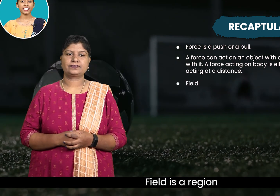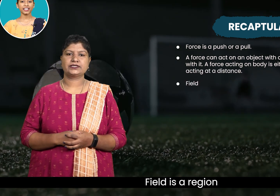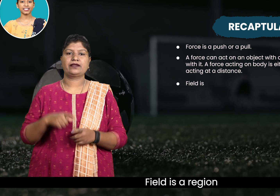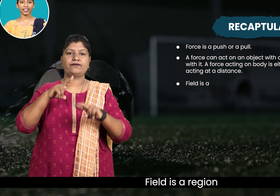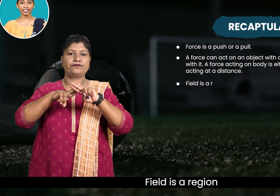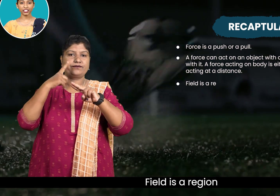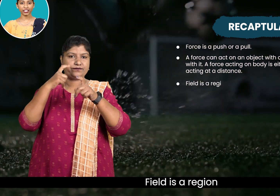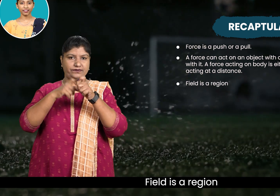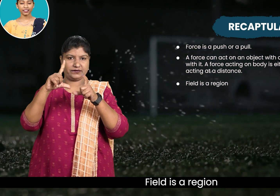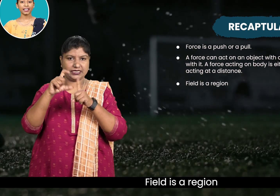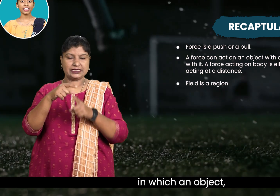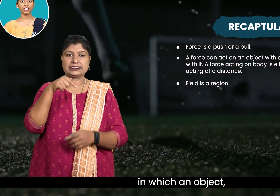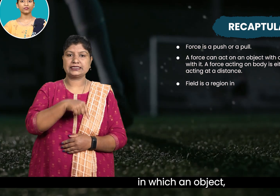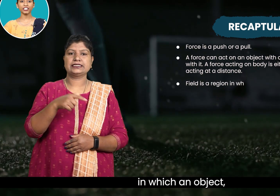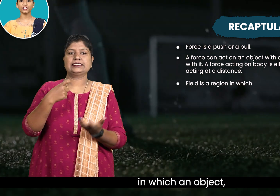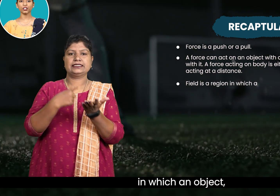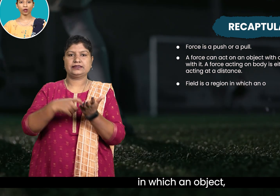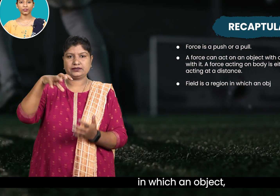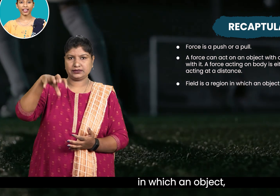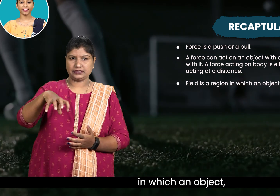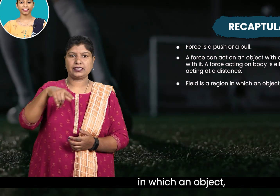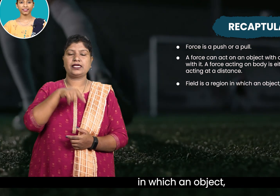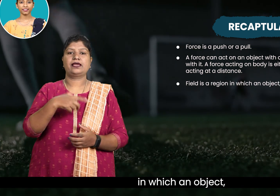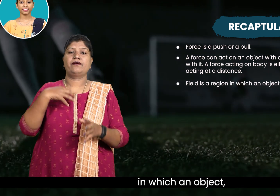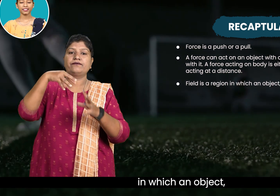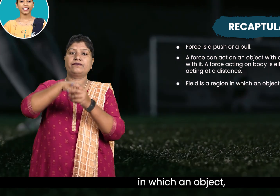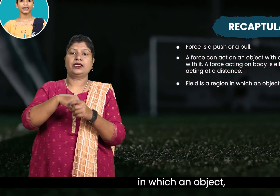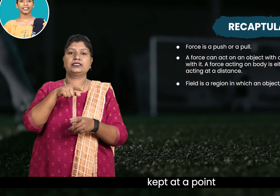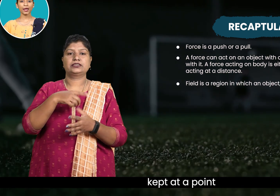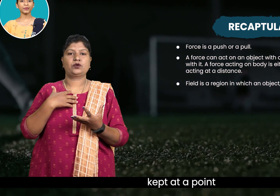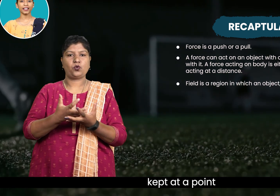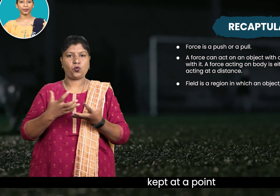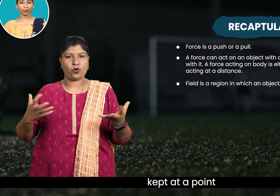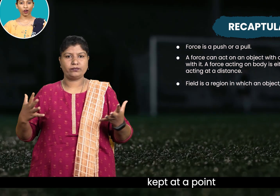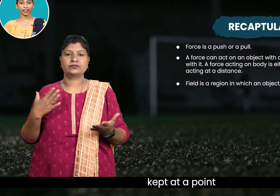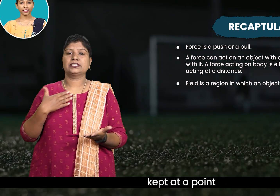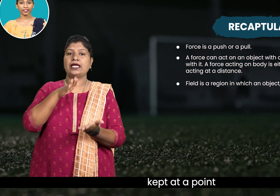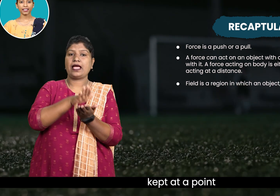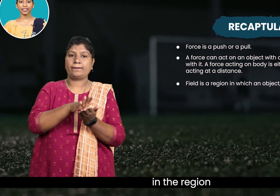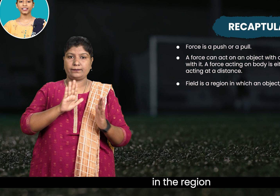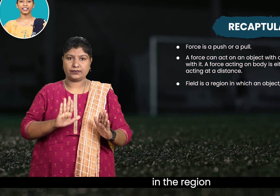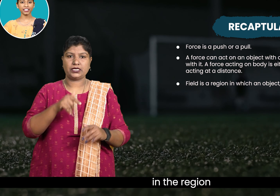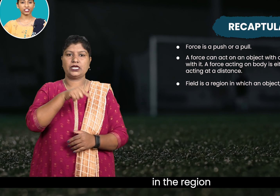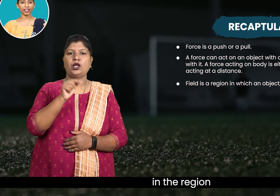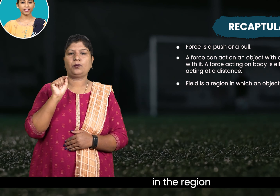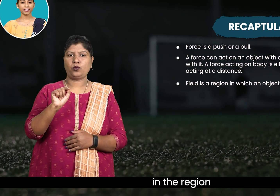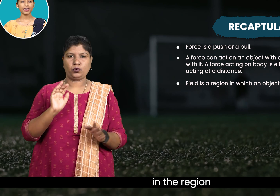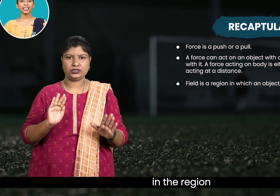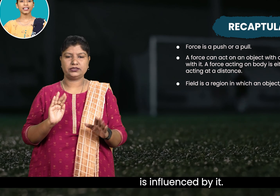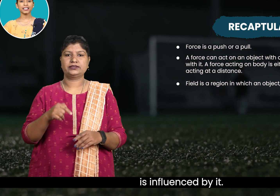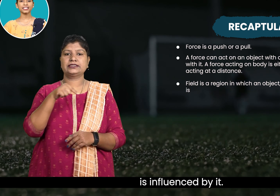Field is a region in which an object kept at a point in the